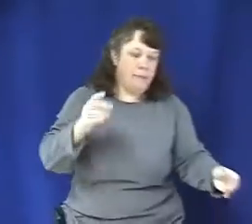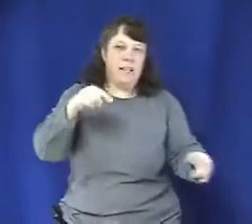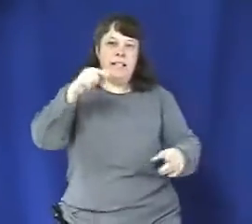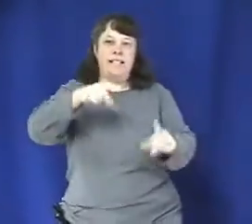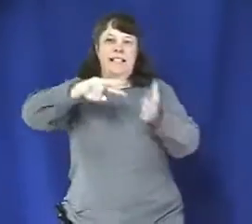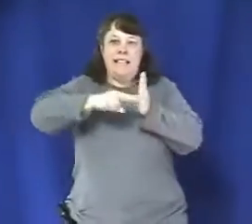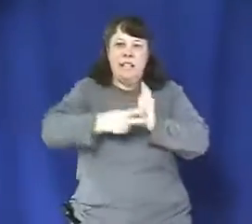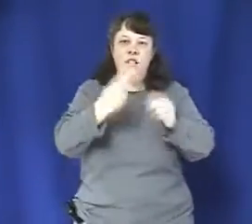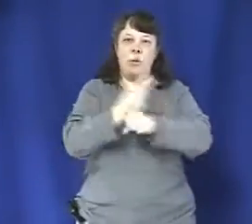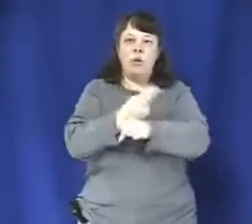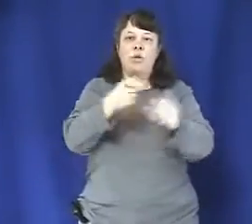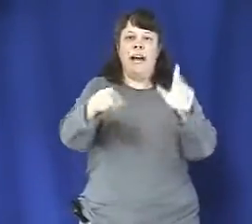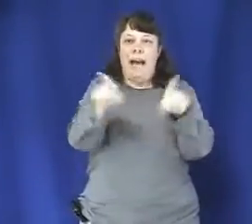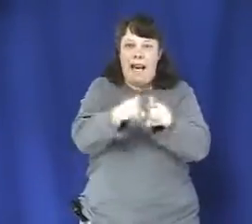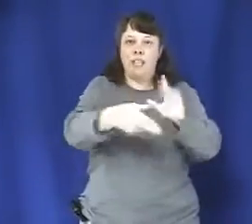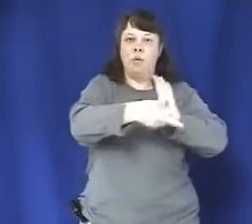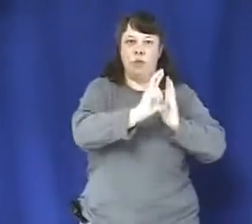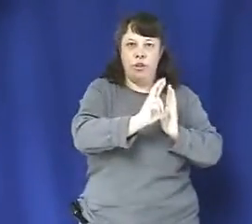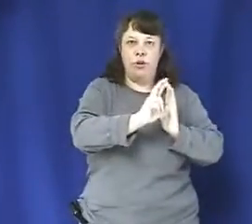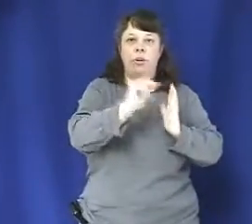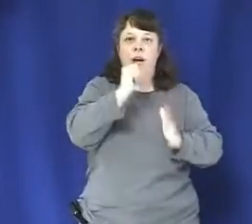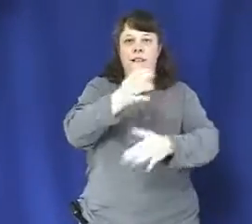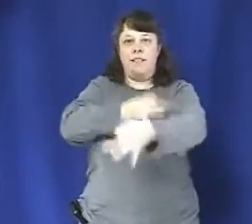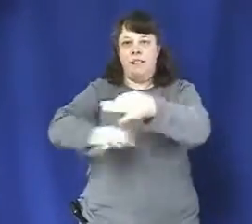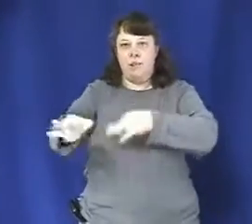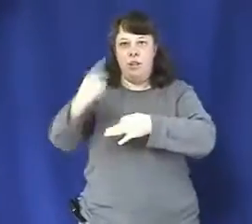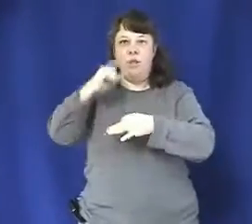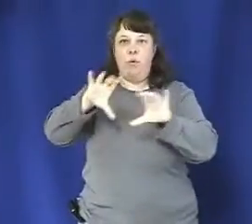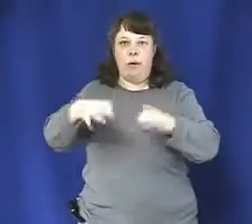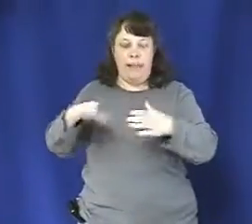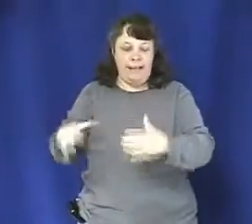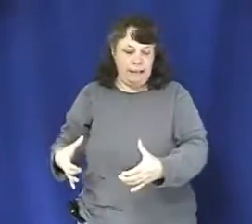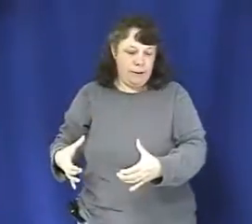It is intended to be used as a review, not as a substitute for classes.